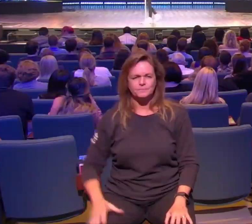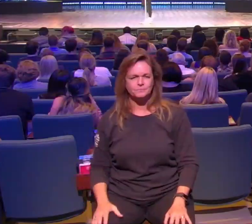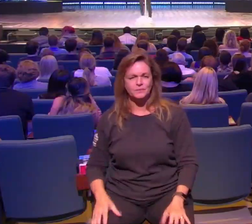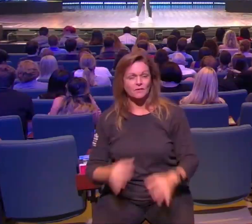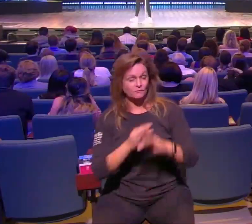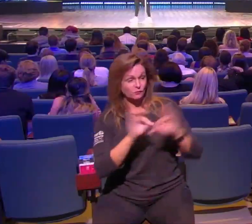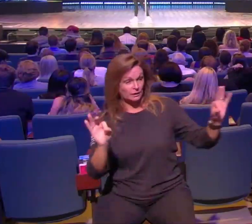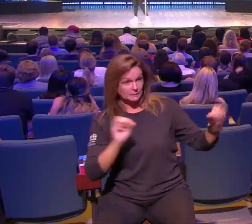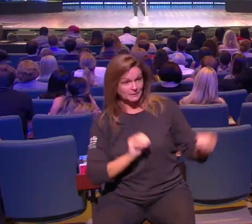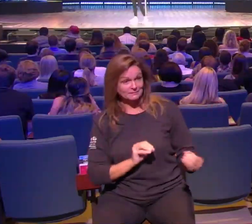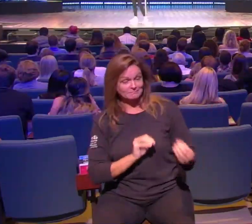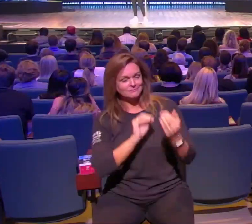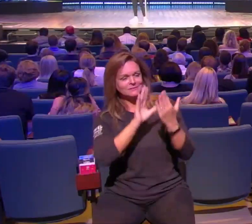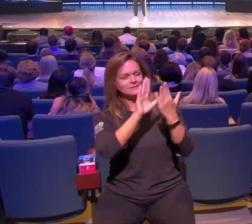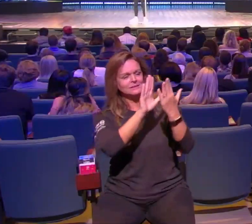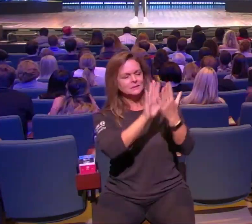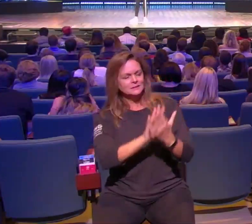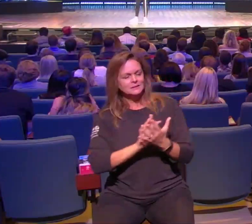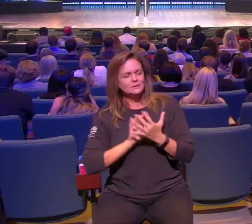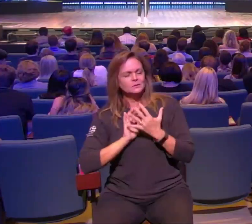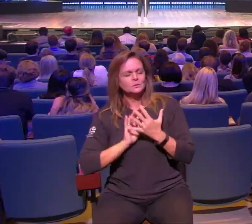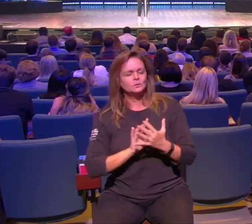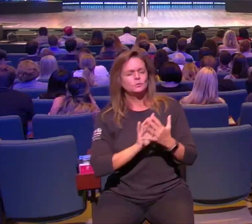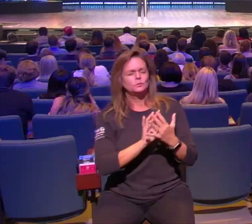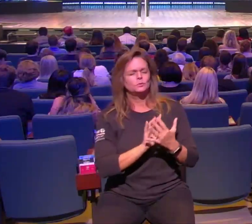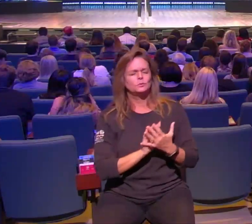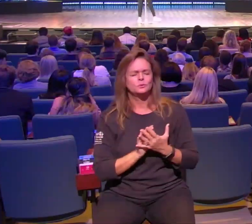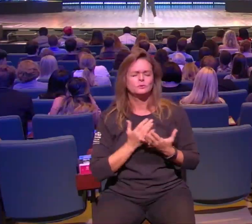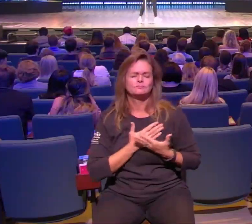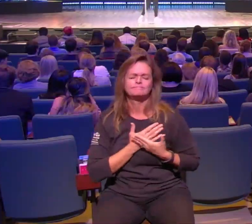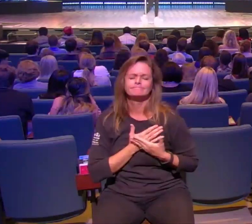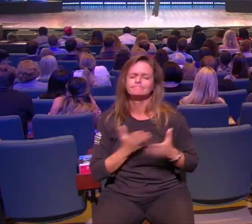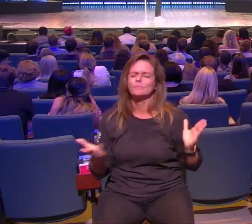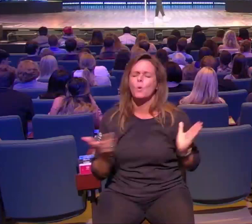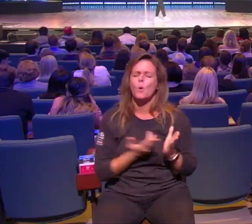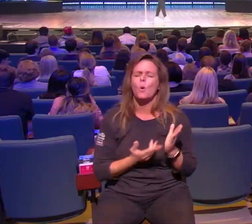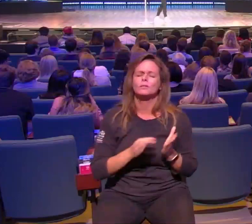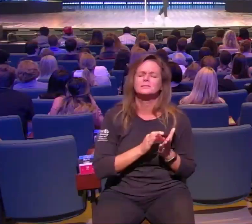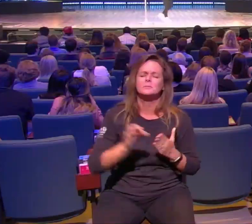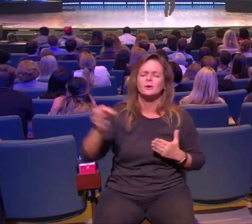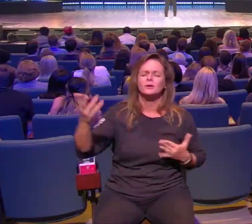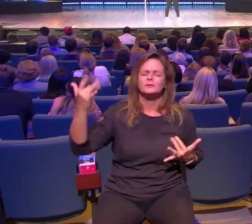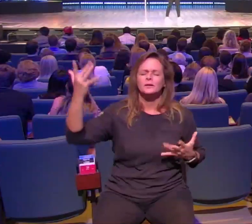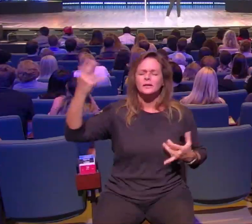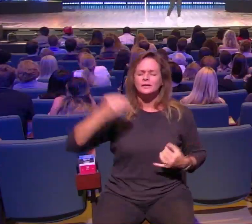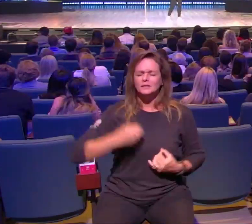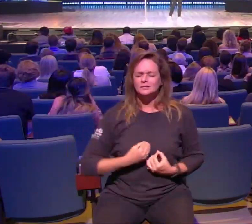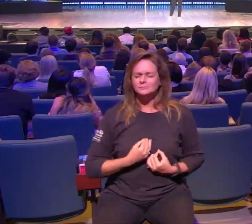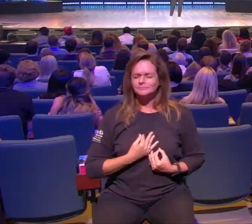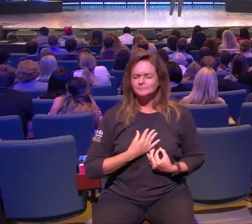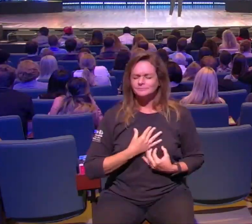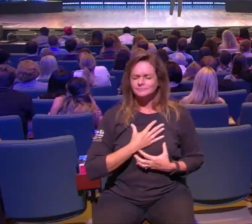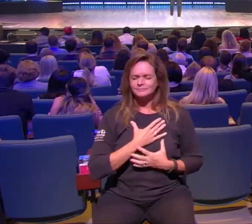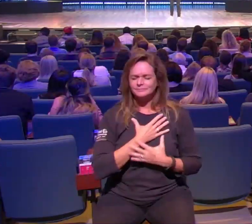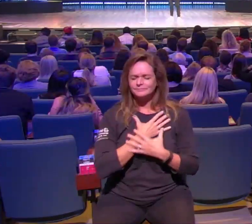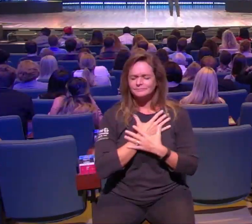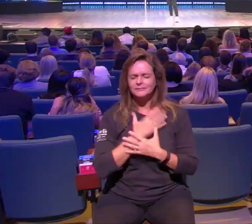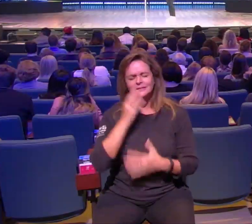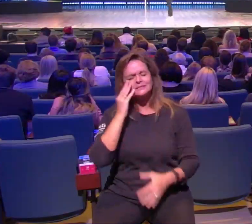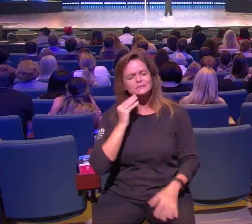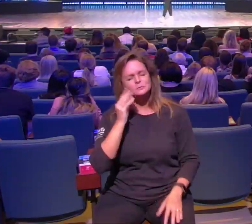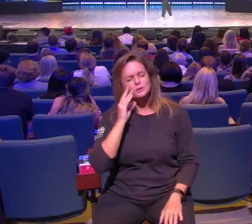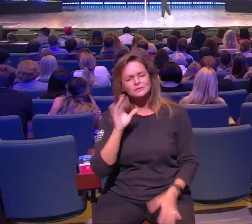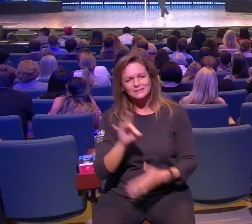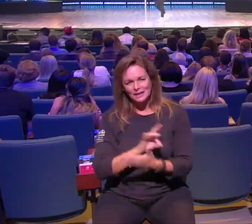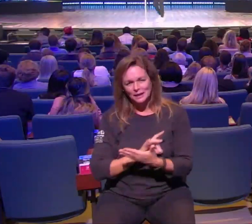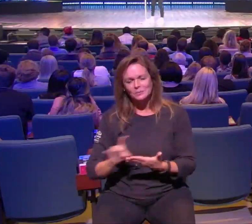before where you can experience the power of the Holy Spirit after you've been through the process of what you're gonna walk through in these